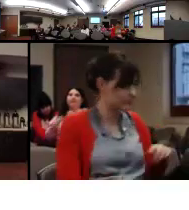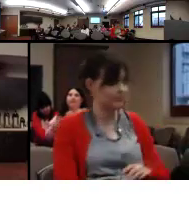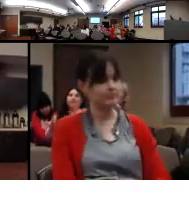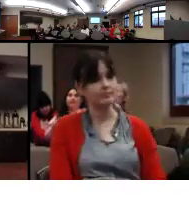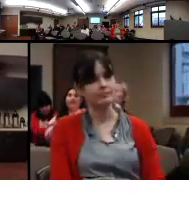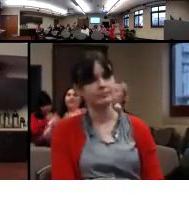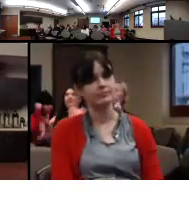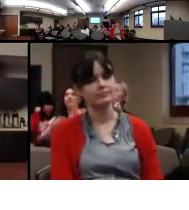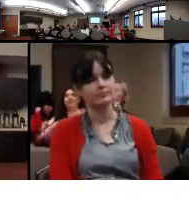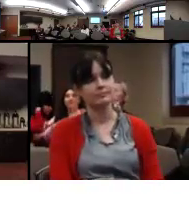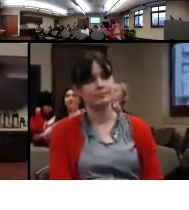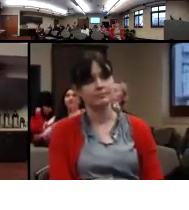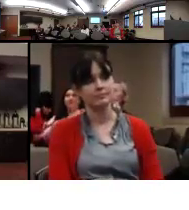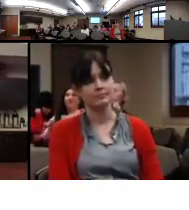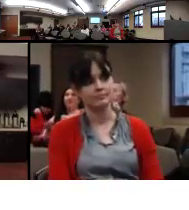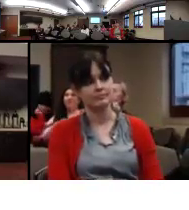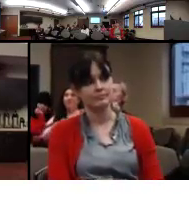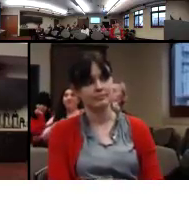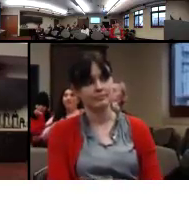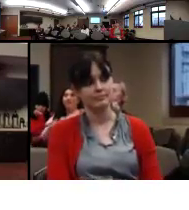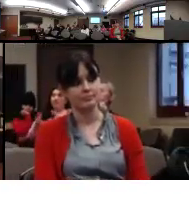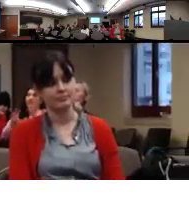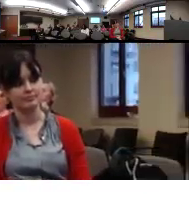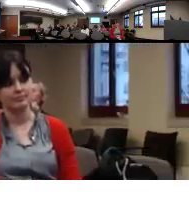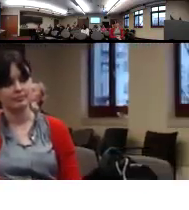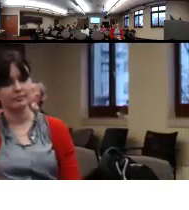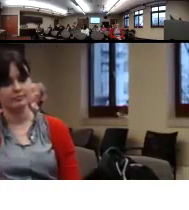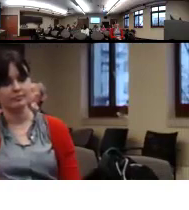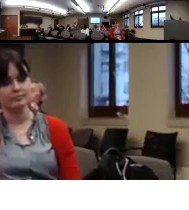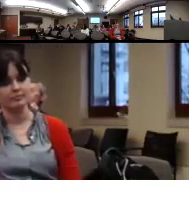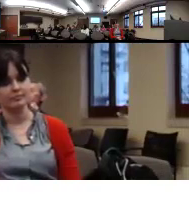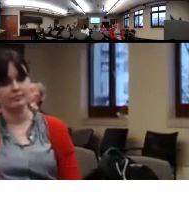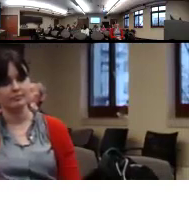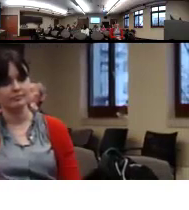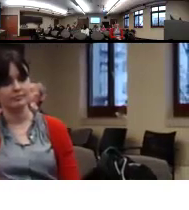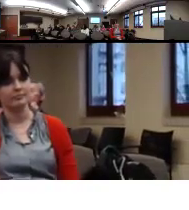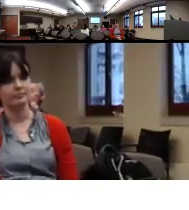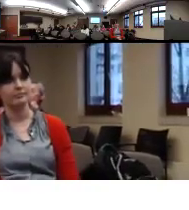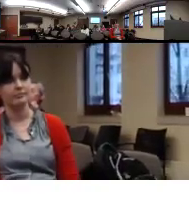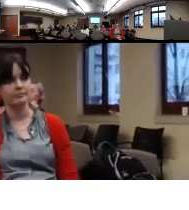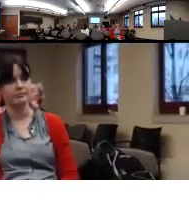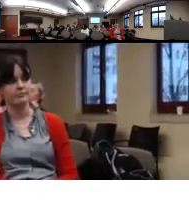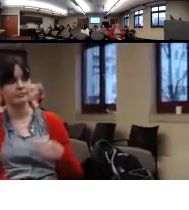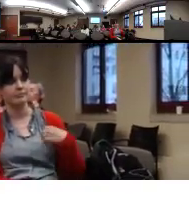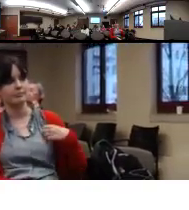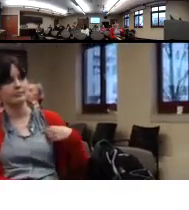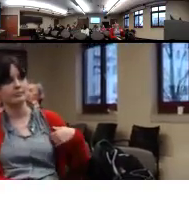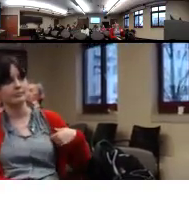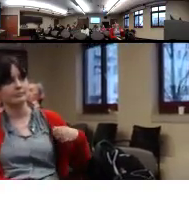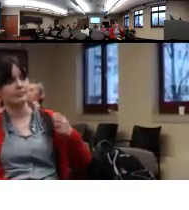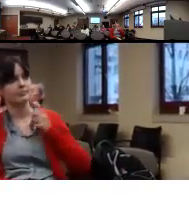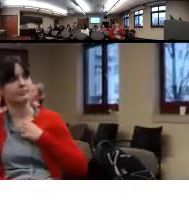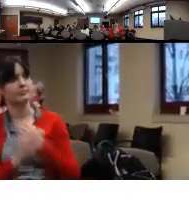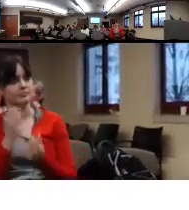you know, me being somebody that has a background in sign language that loves it, has always stressed early intervention in, you know, a cultural